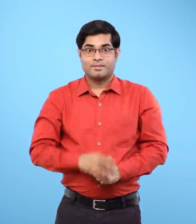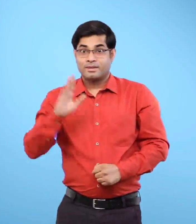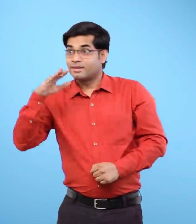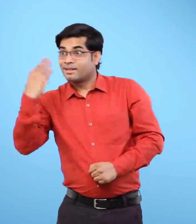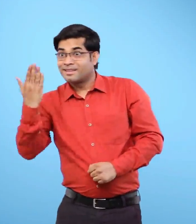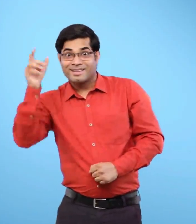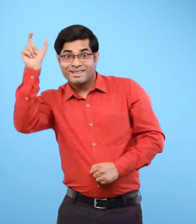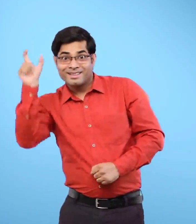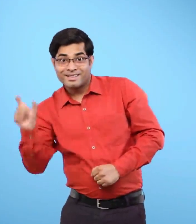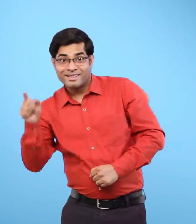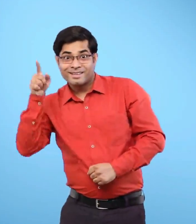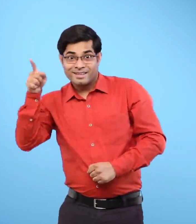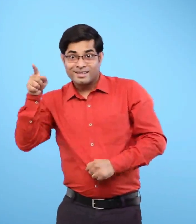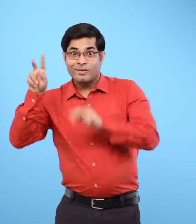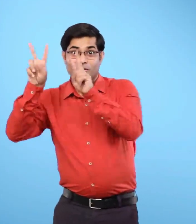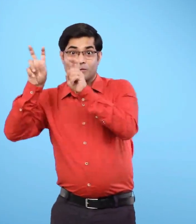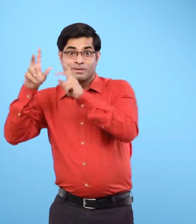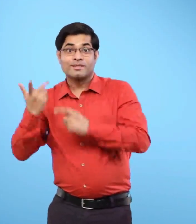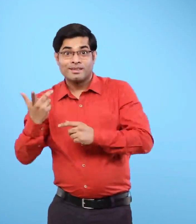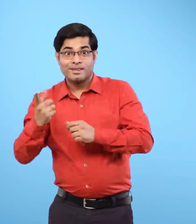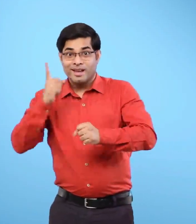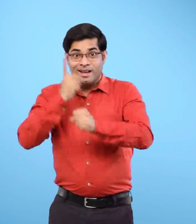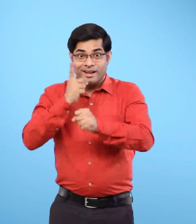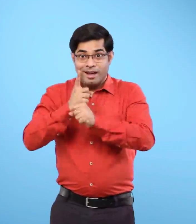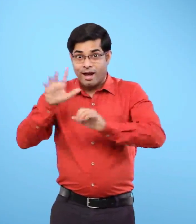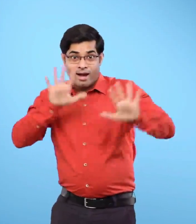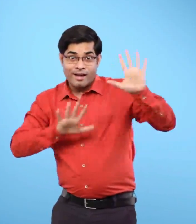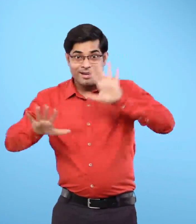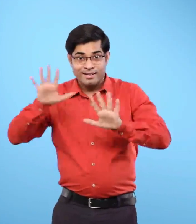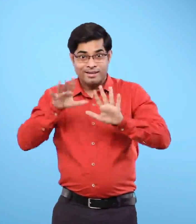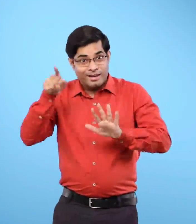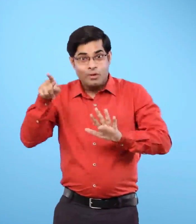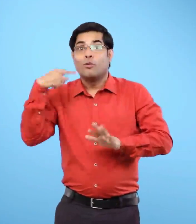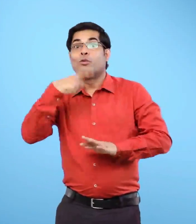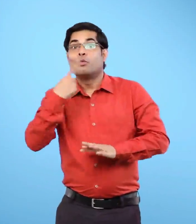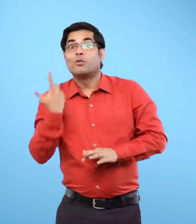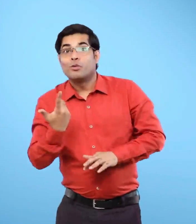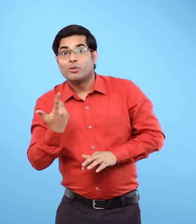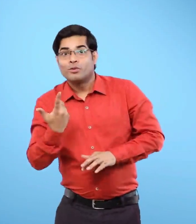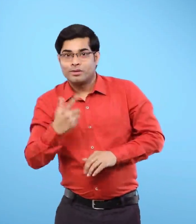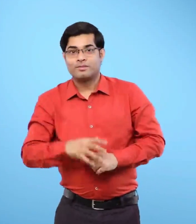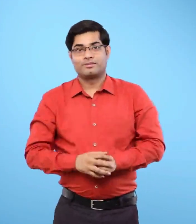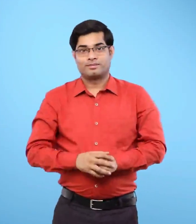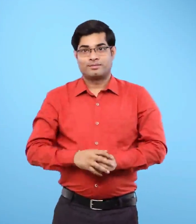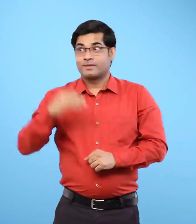Column 2 has the heading Who will play teacher's role and the entries are